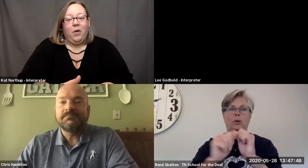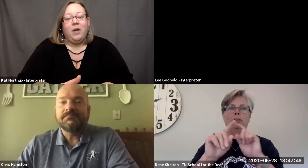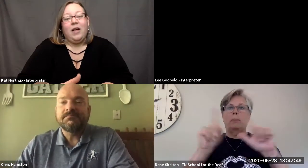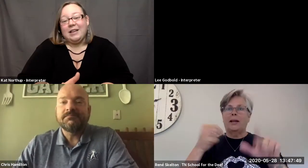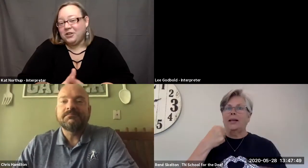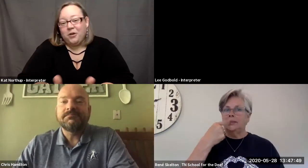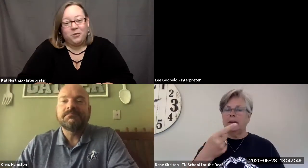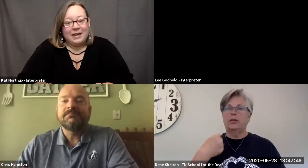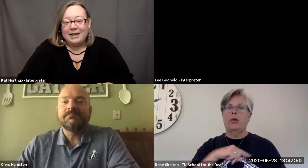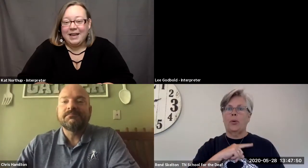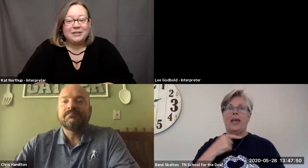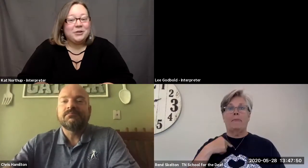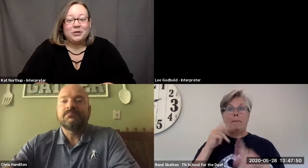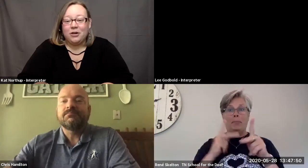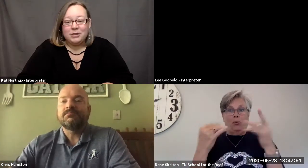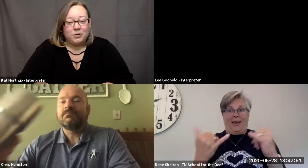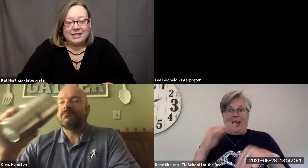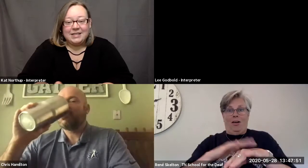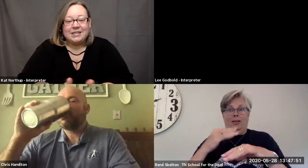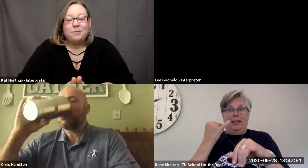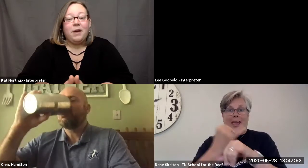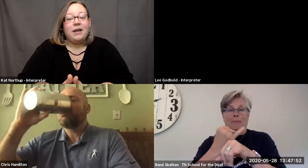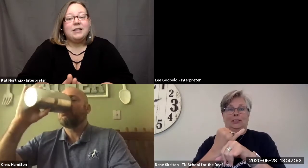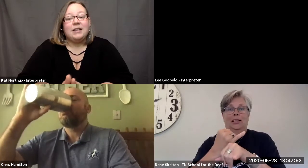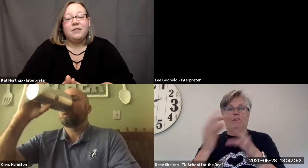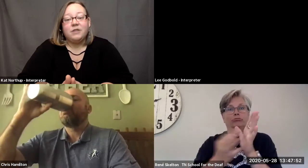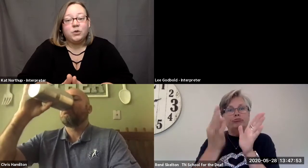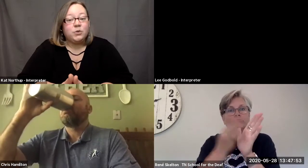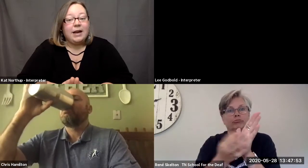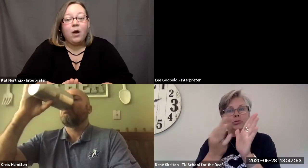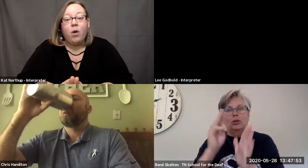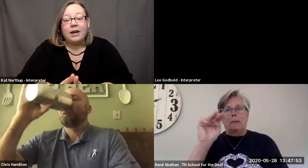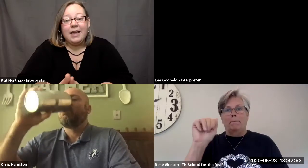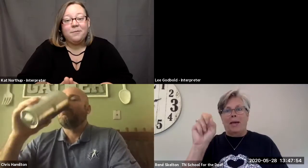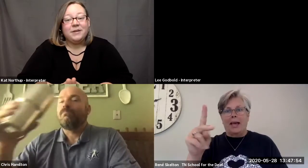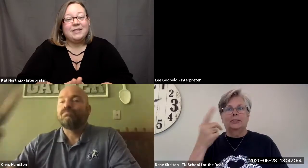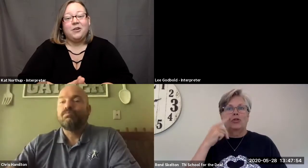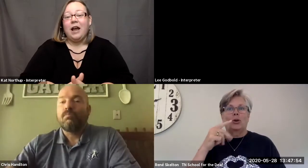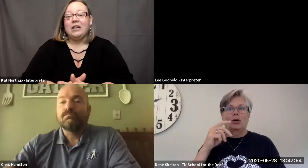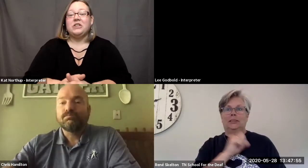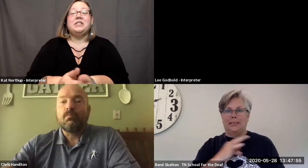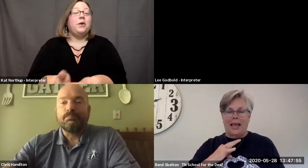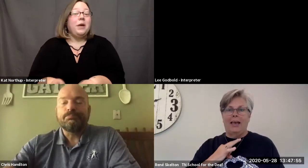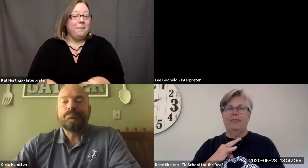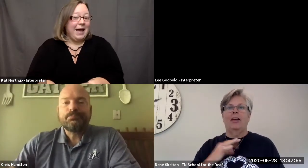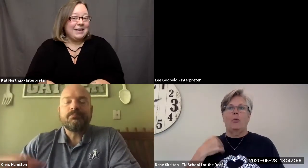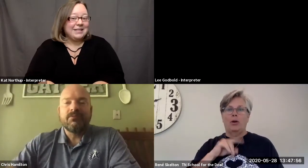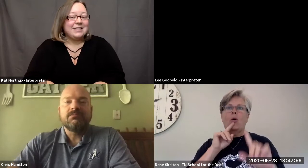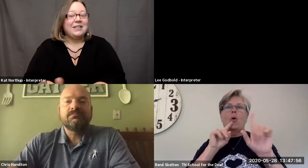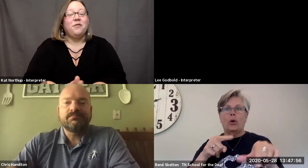Well, as you know, we canceled our sports seasons, but individuals right now on campus are actually sewing masks for